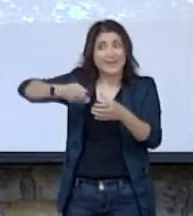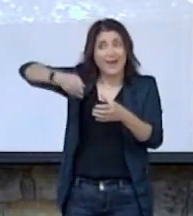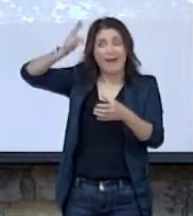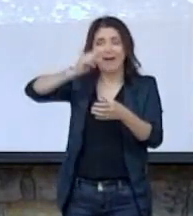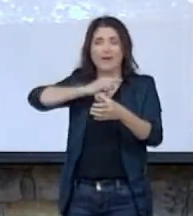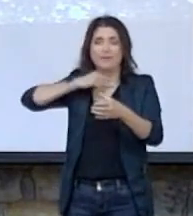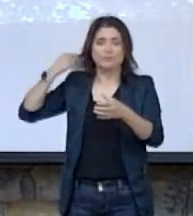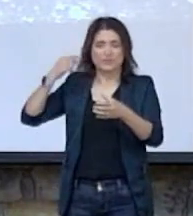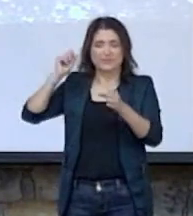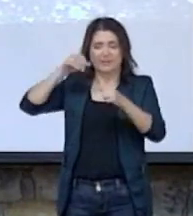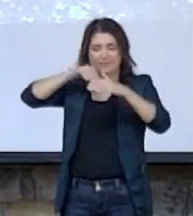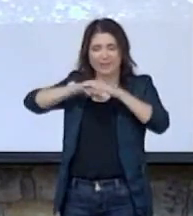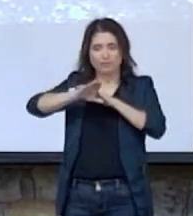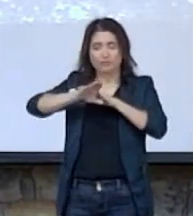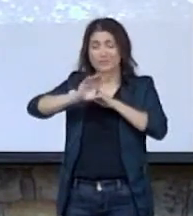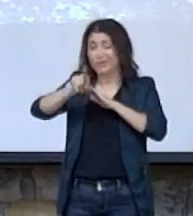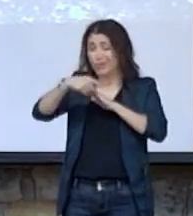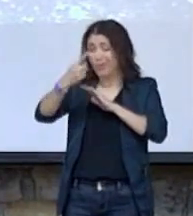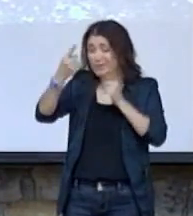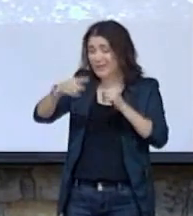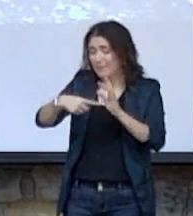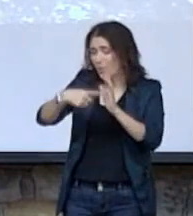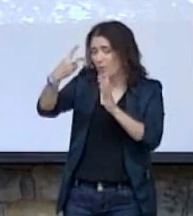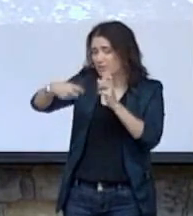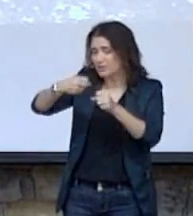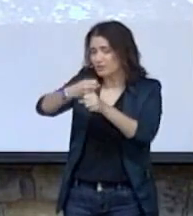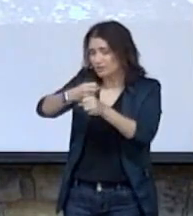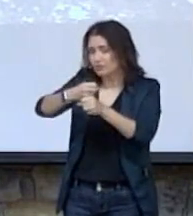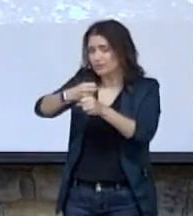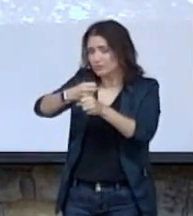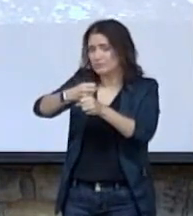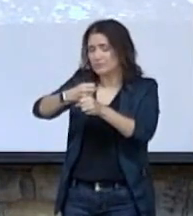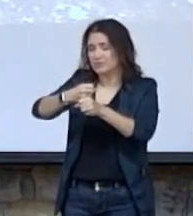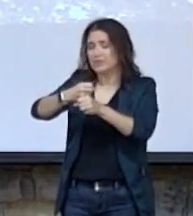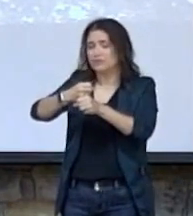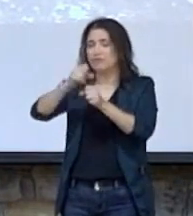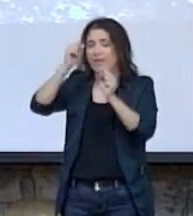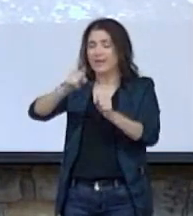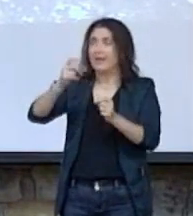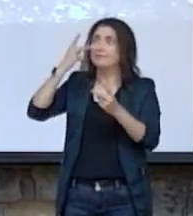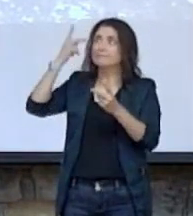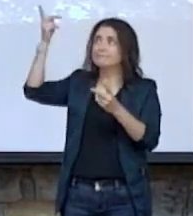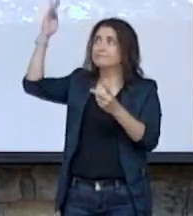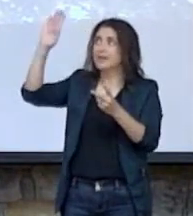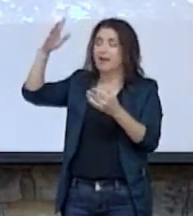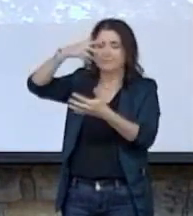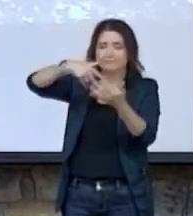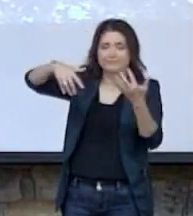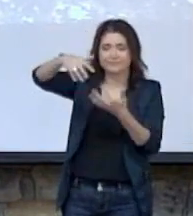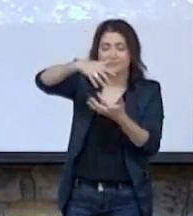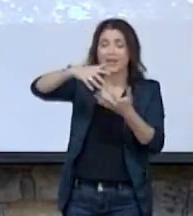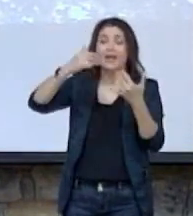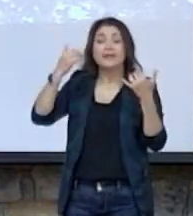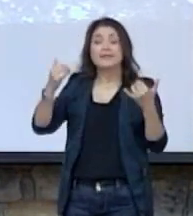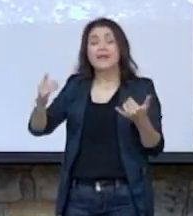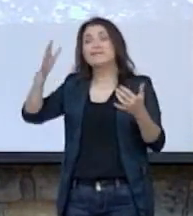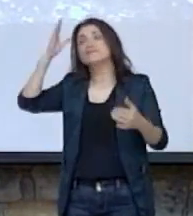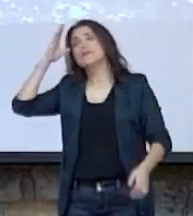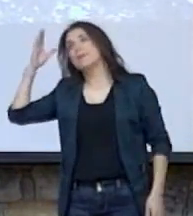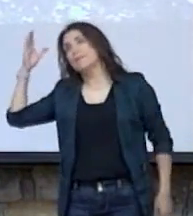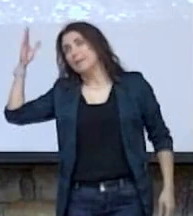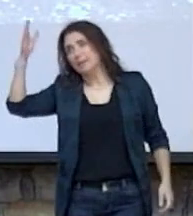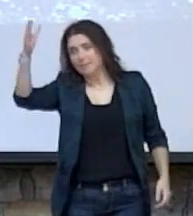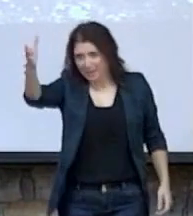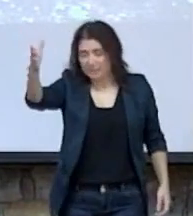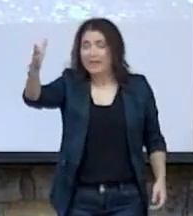Atonement, could enter the Holy of Holies to get to the place of God's presence where he dwelt. Now, fast forward. The